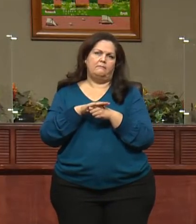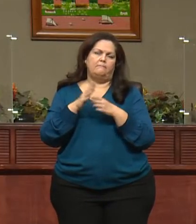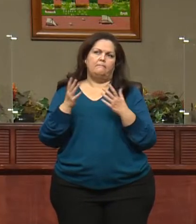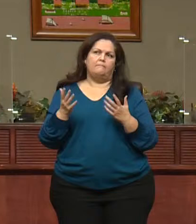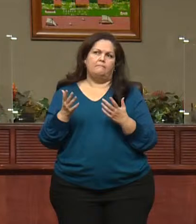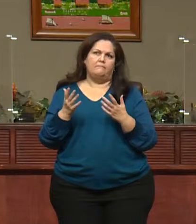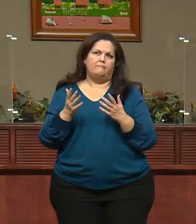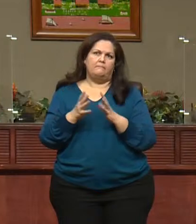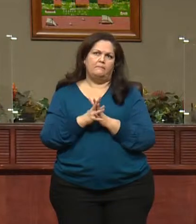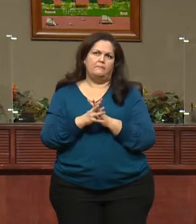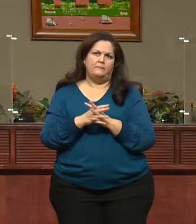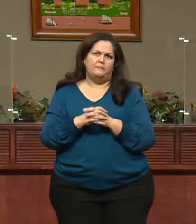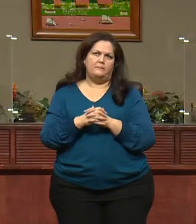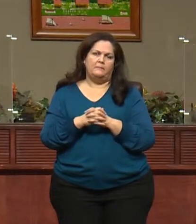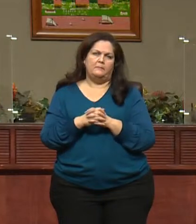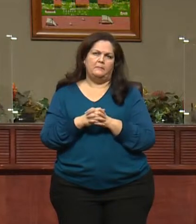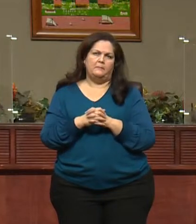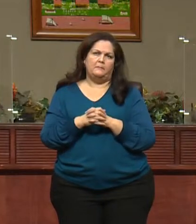readily